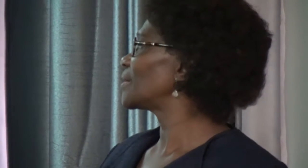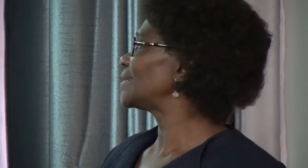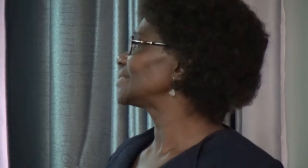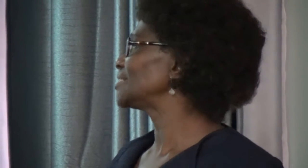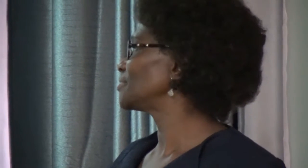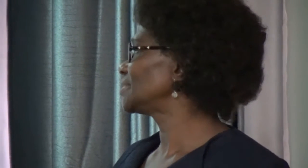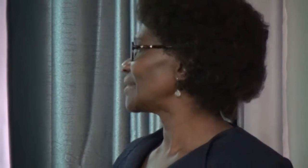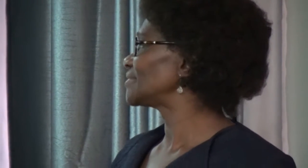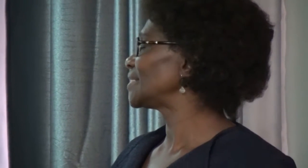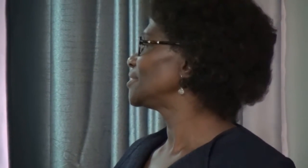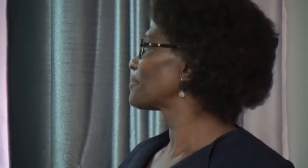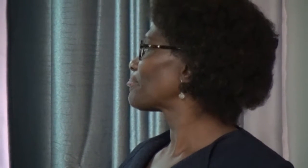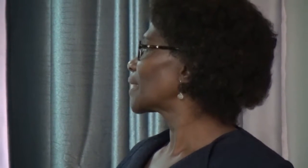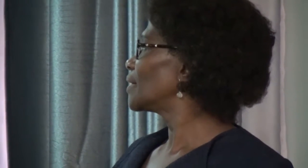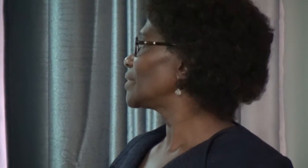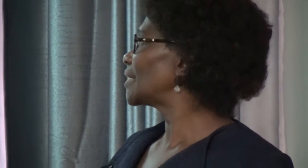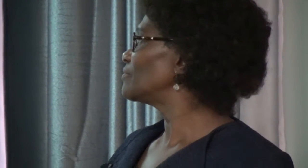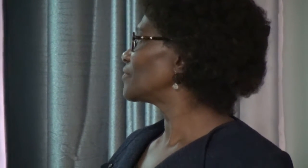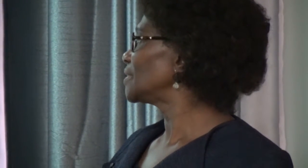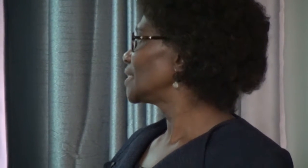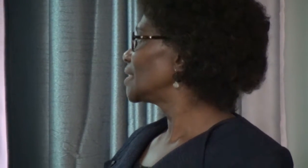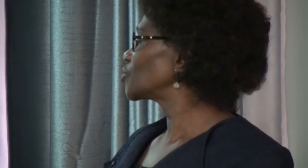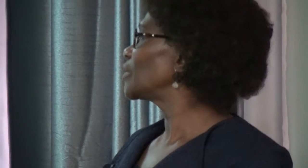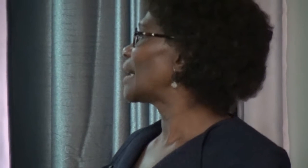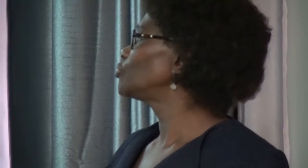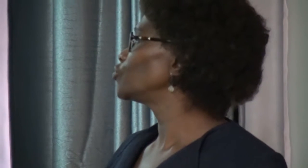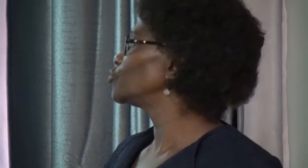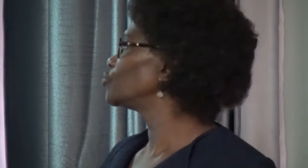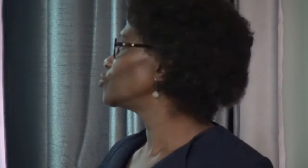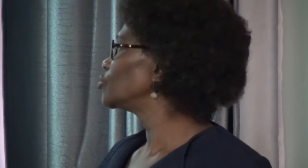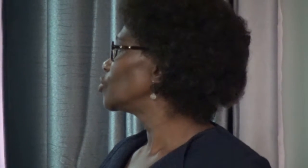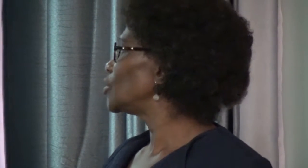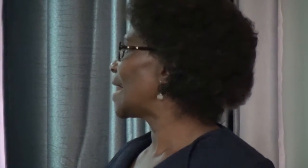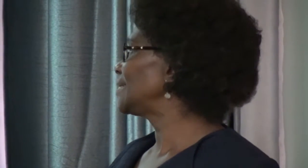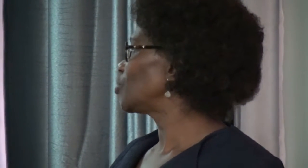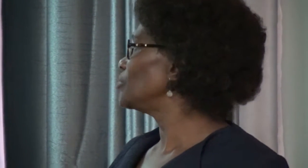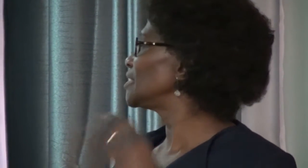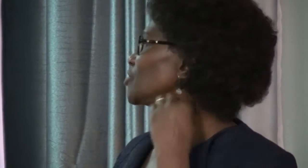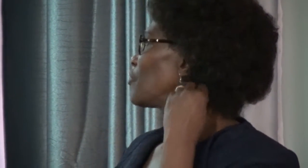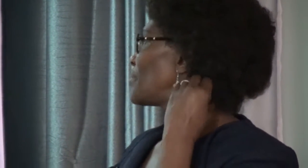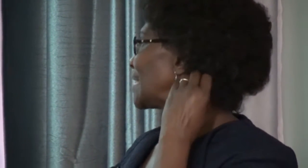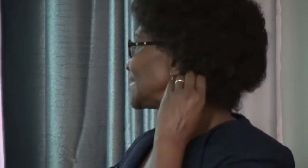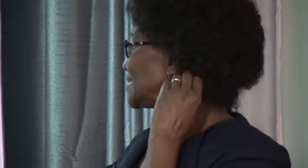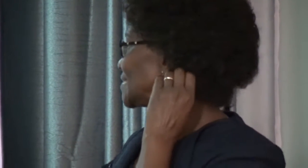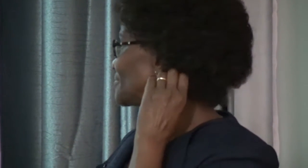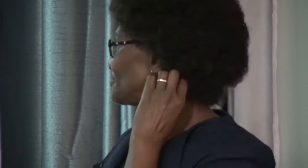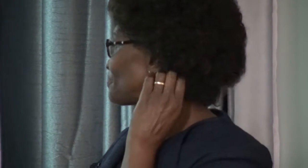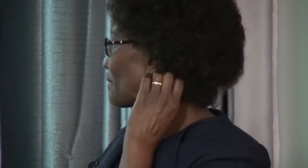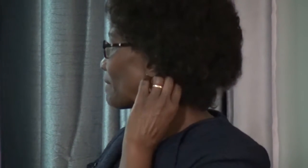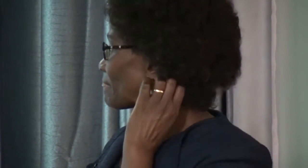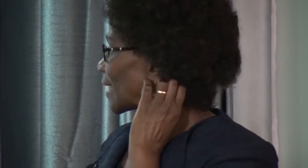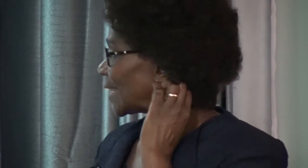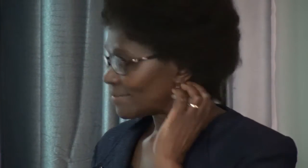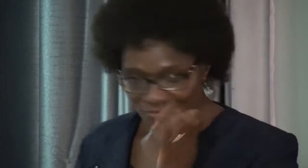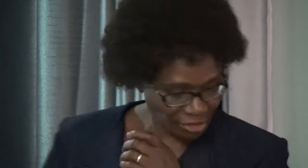micro-learning sessions, I've said. You can move on. So we come to learning communities of practice.